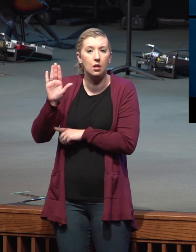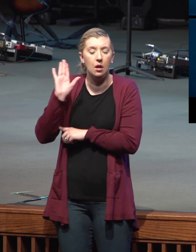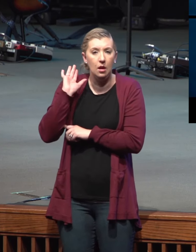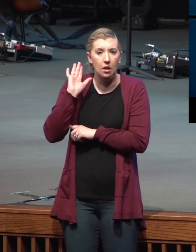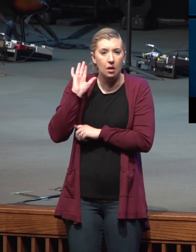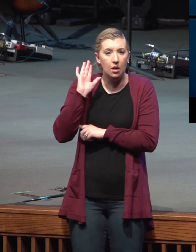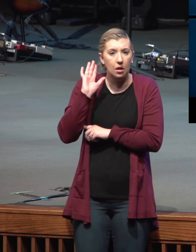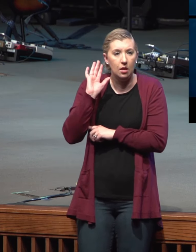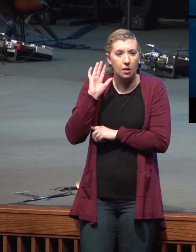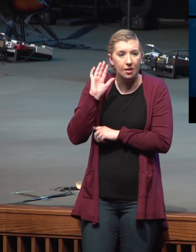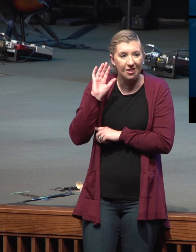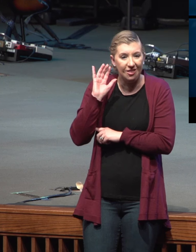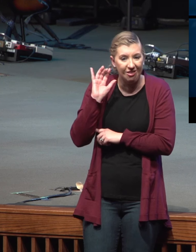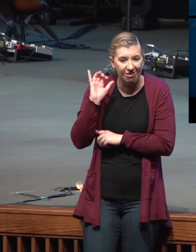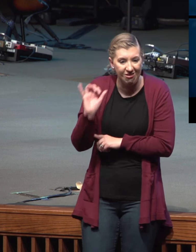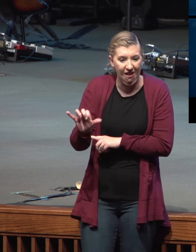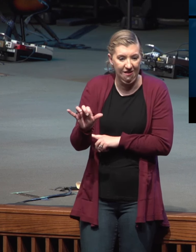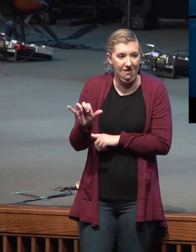is